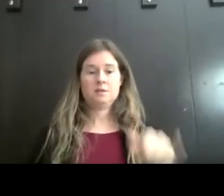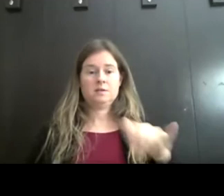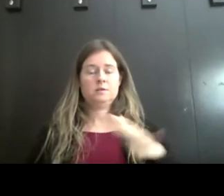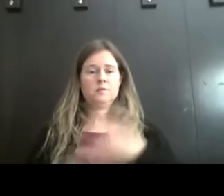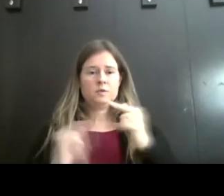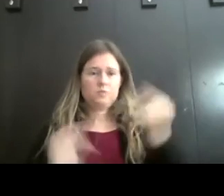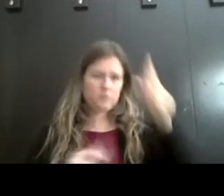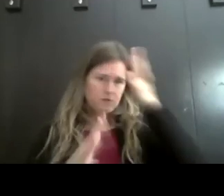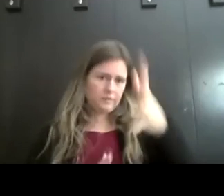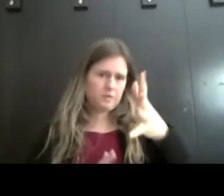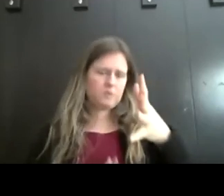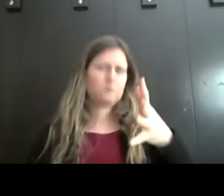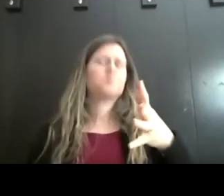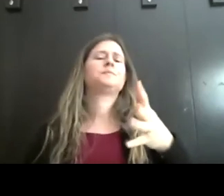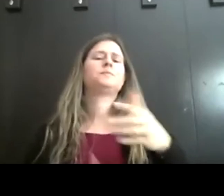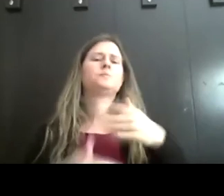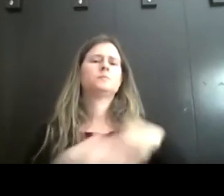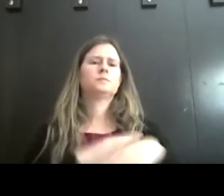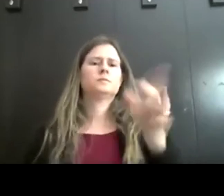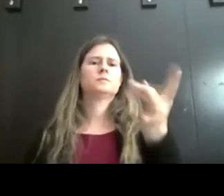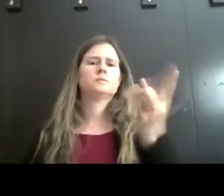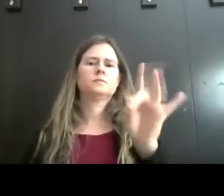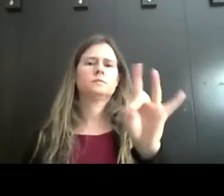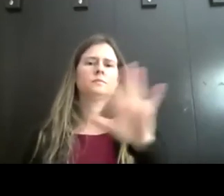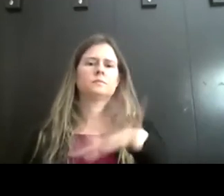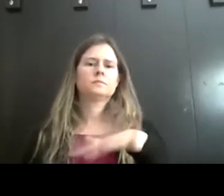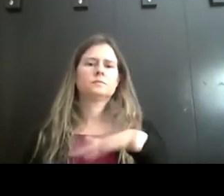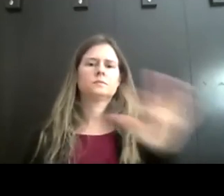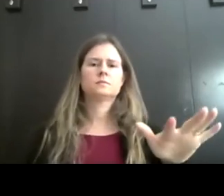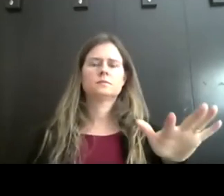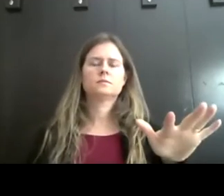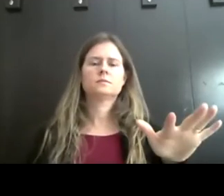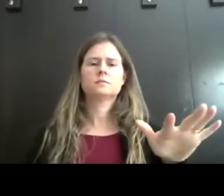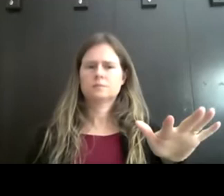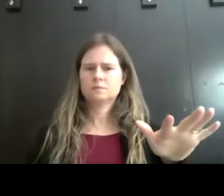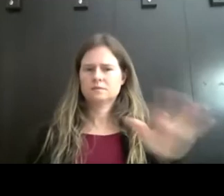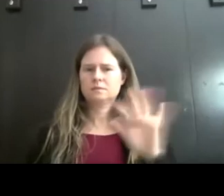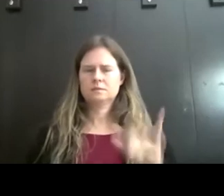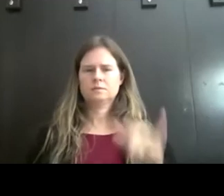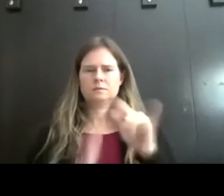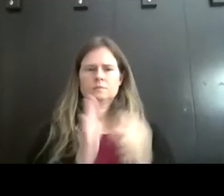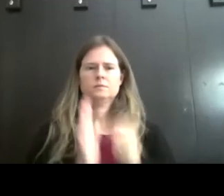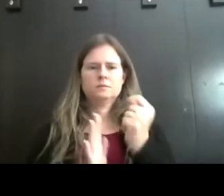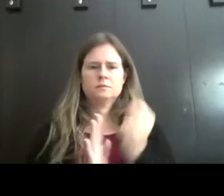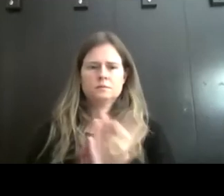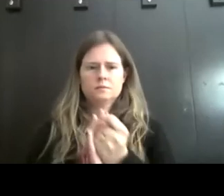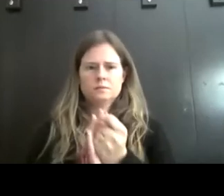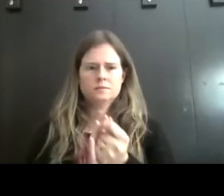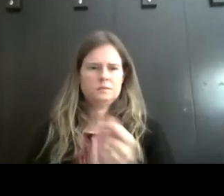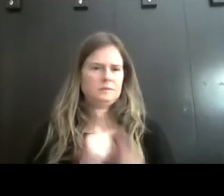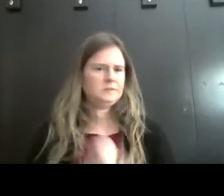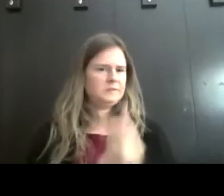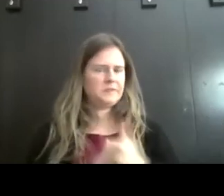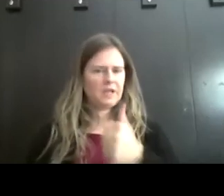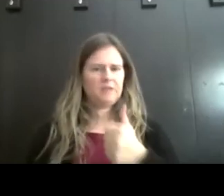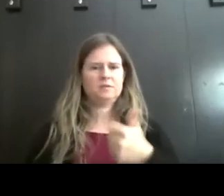in 1855. He was born at a time when it was extremely dangerous to be a